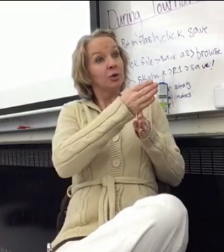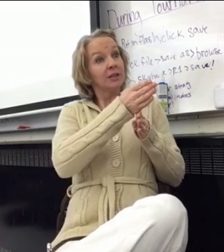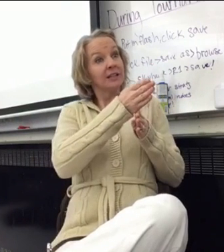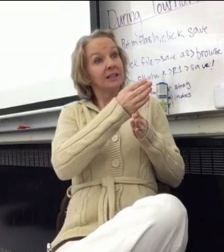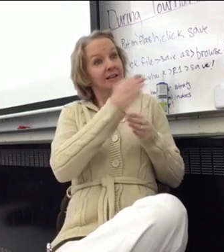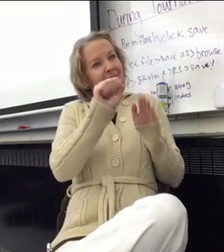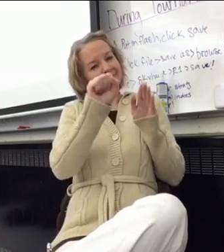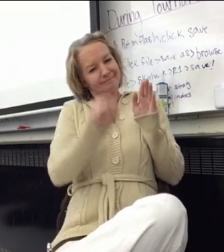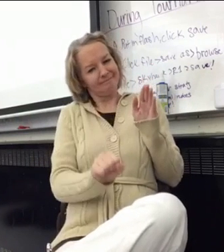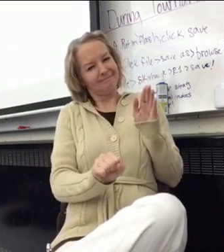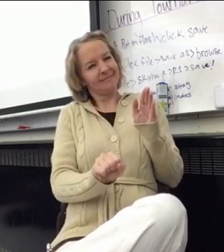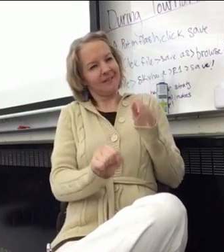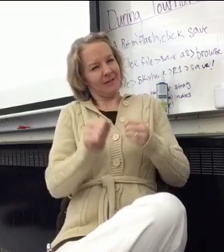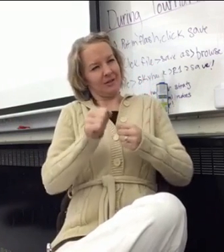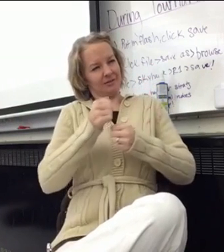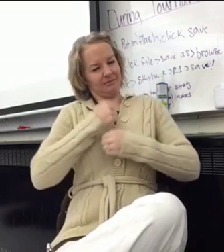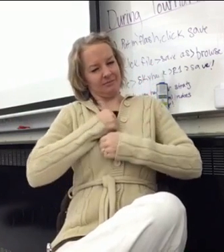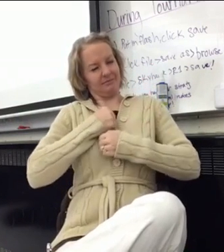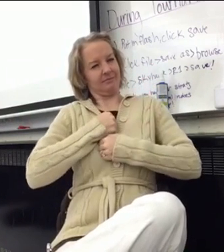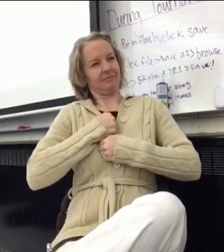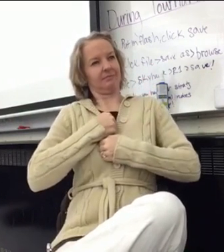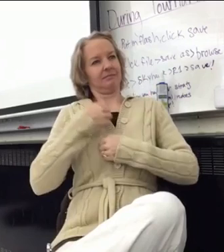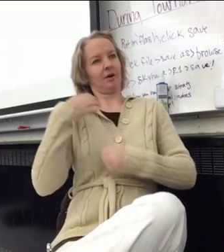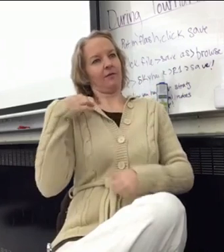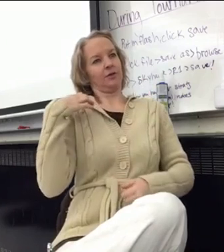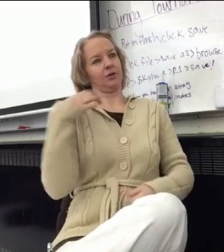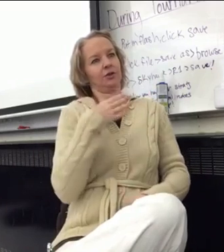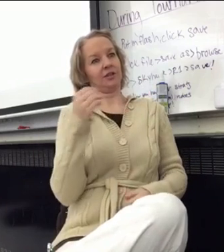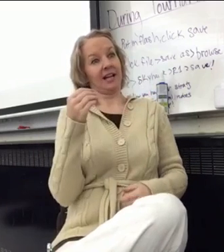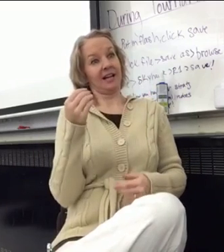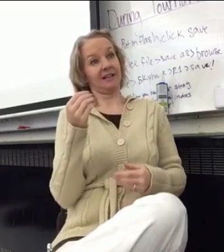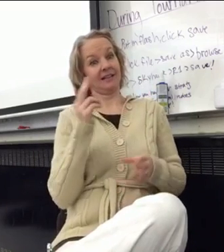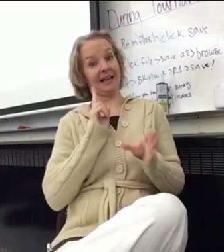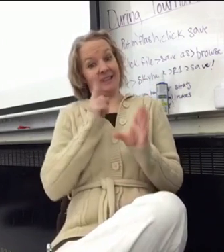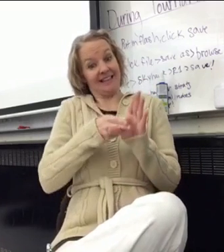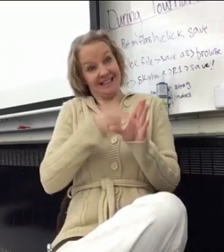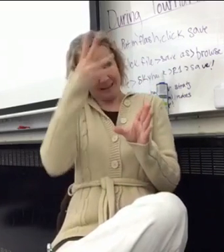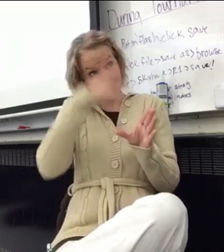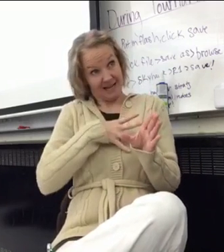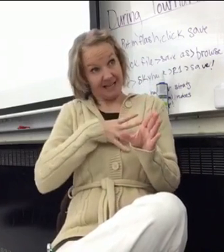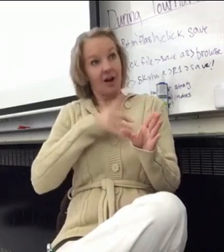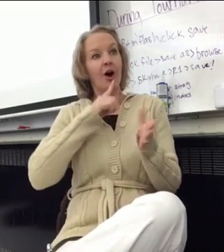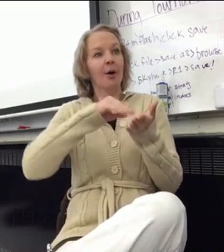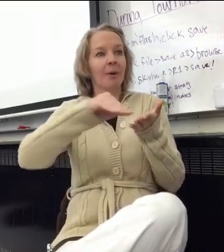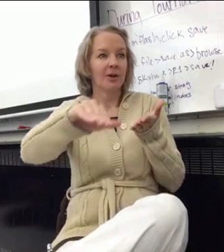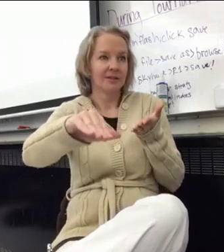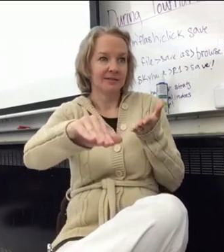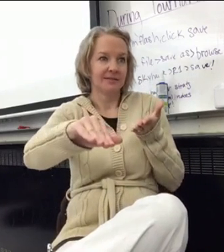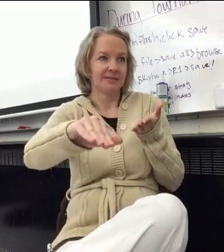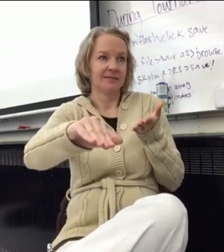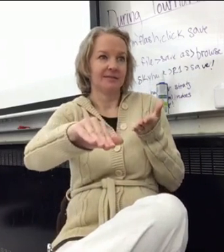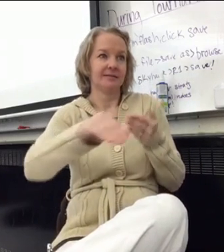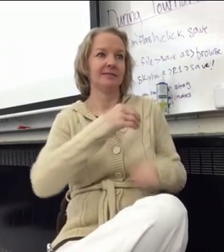officers and enlisted men are pardoned.